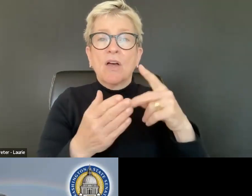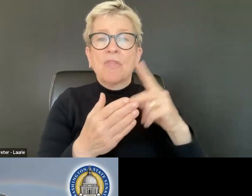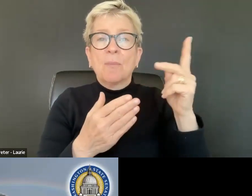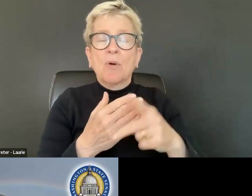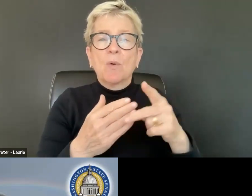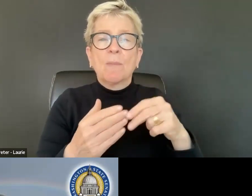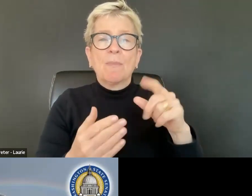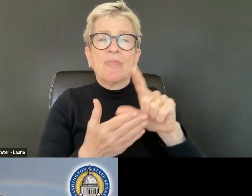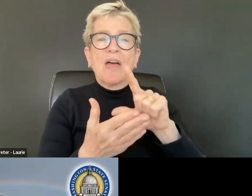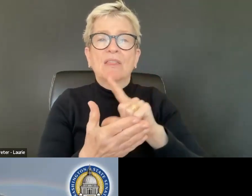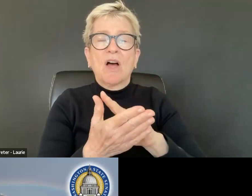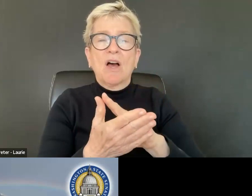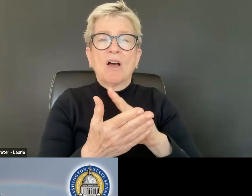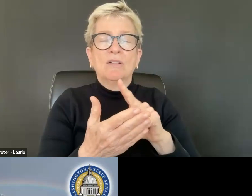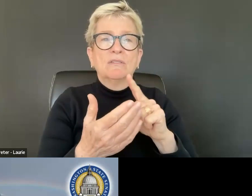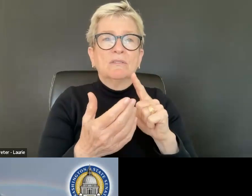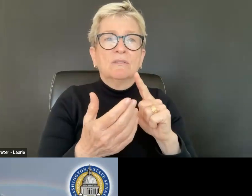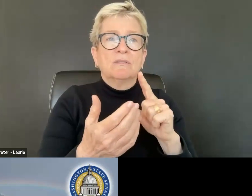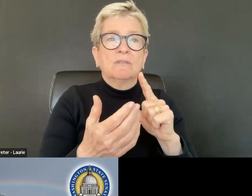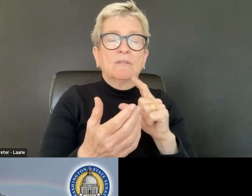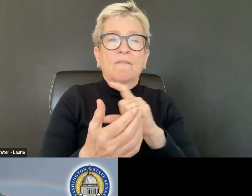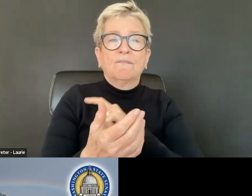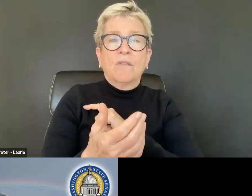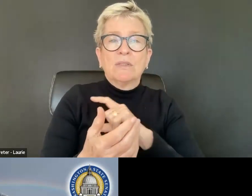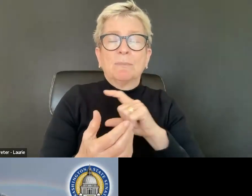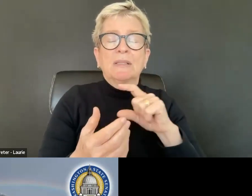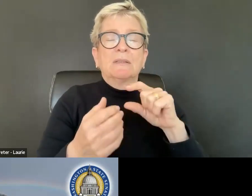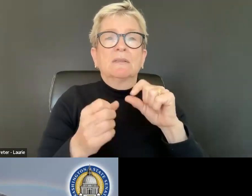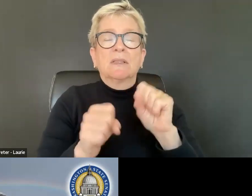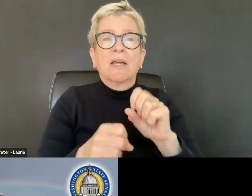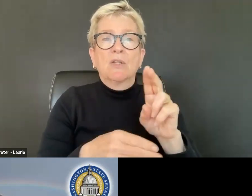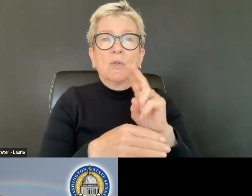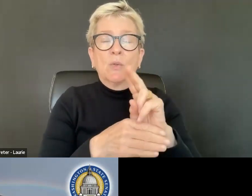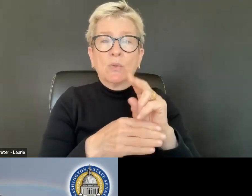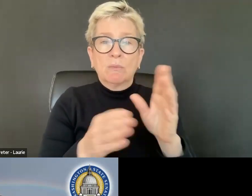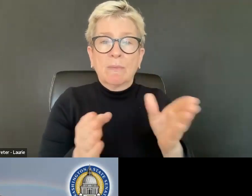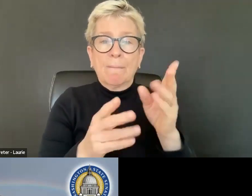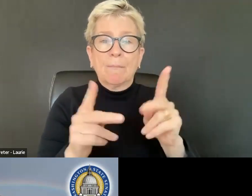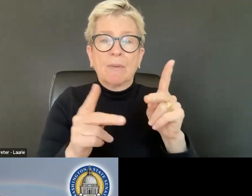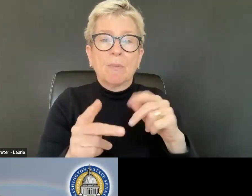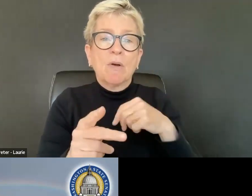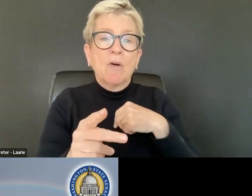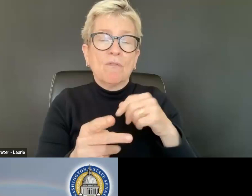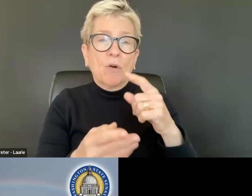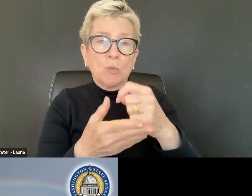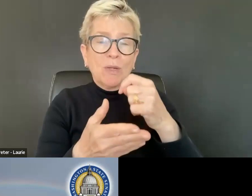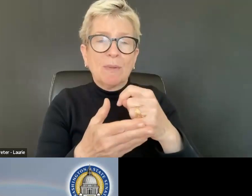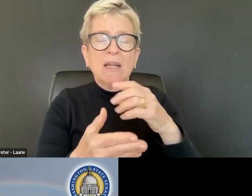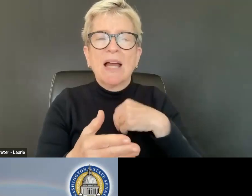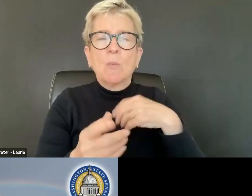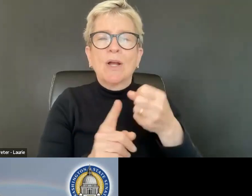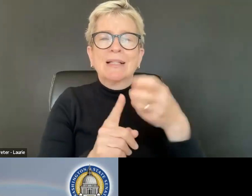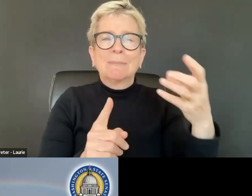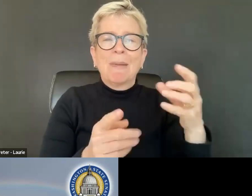law enforcement can refer individuals into for services and support and treatment. That's going to be expanded to try to be as